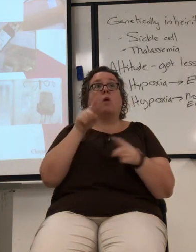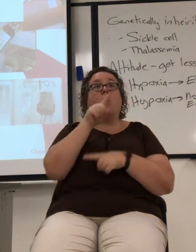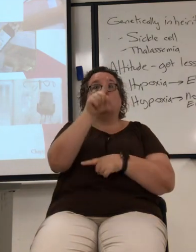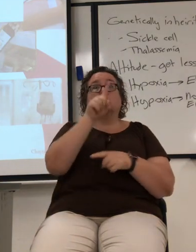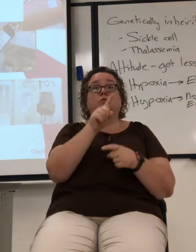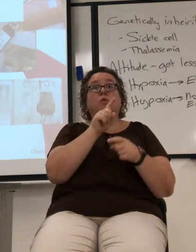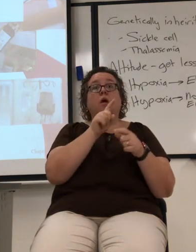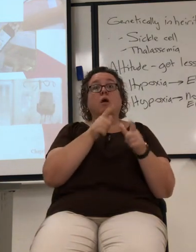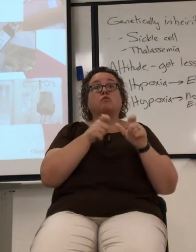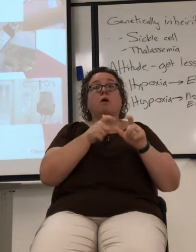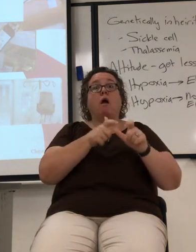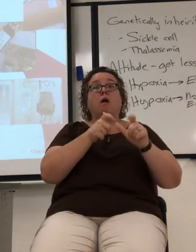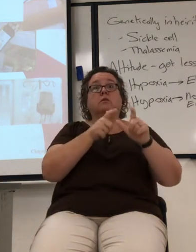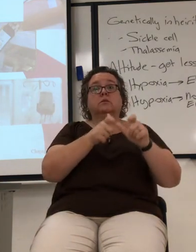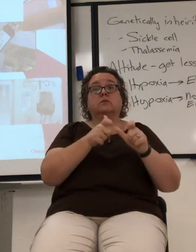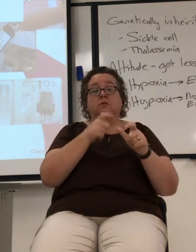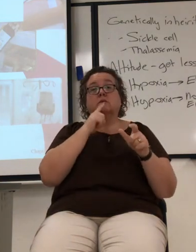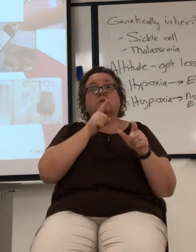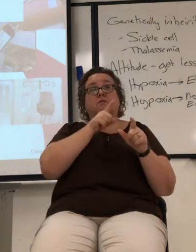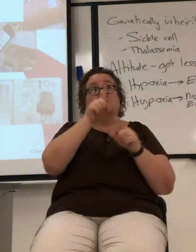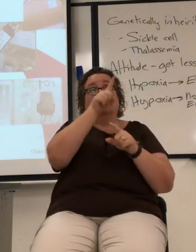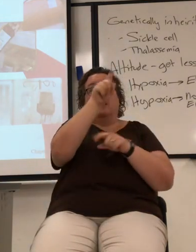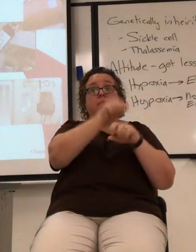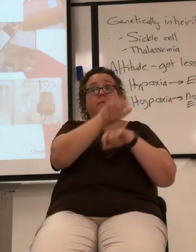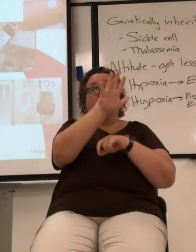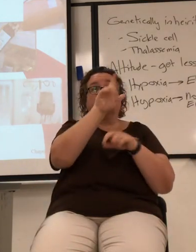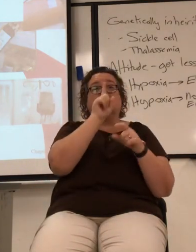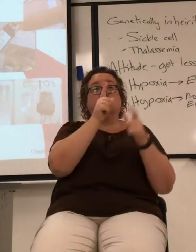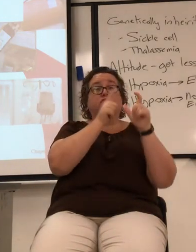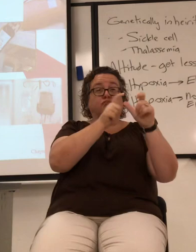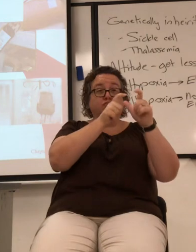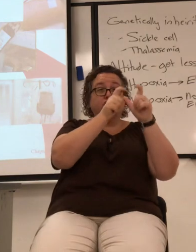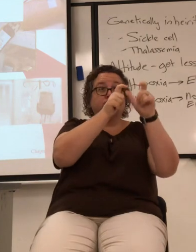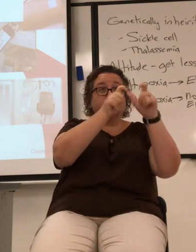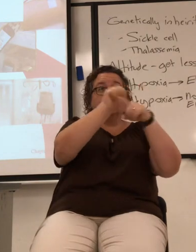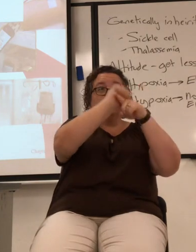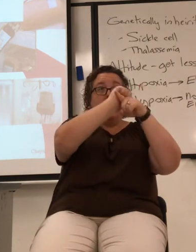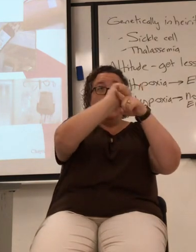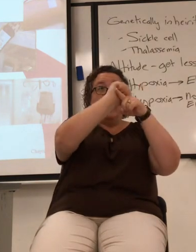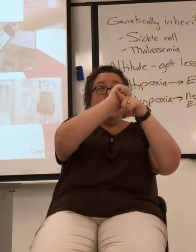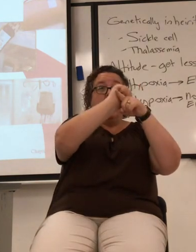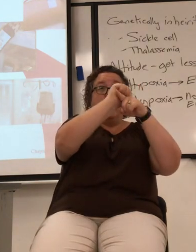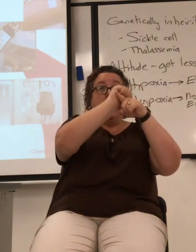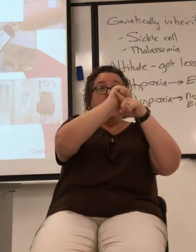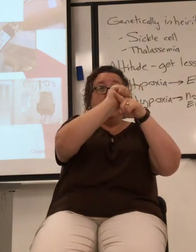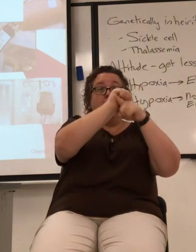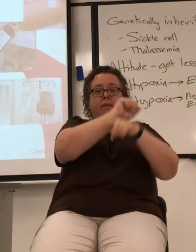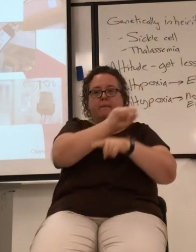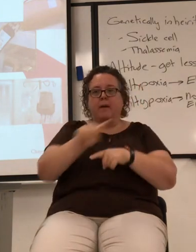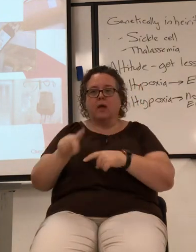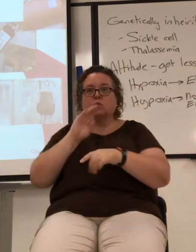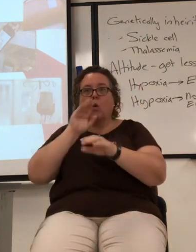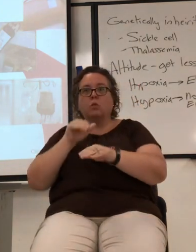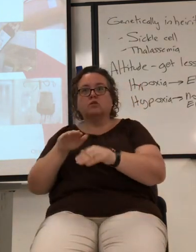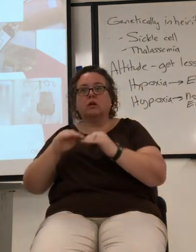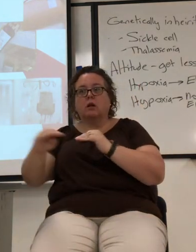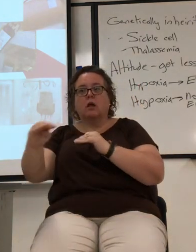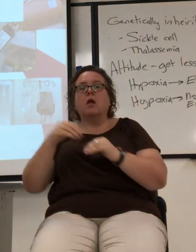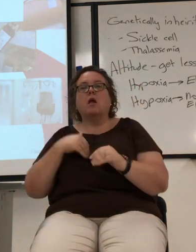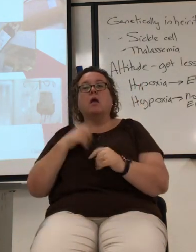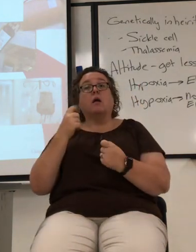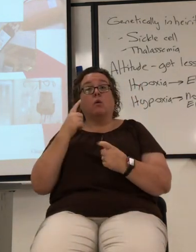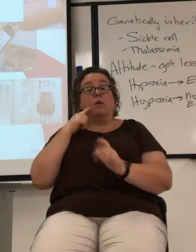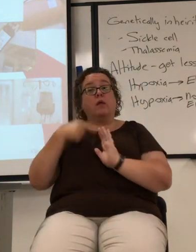few weeks, and come back down. And what those studies showed is the training effects could not persist. They